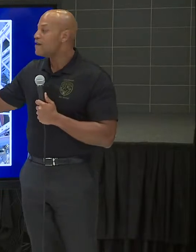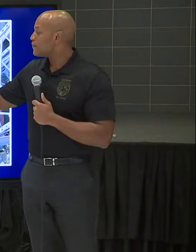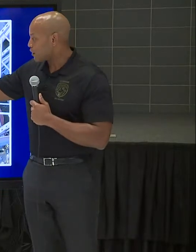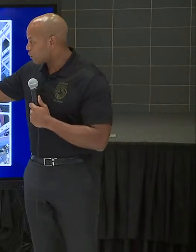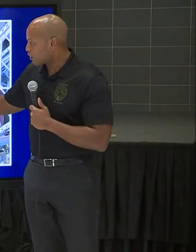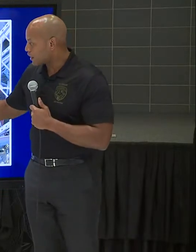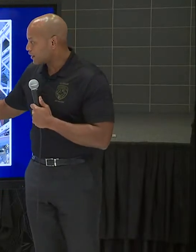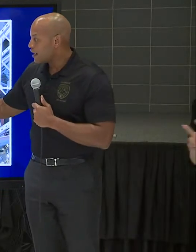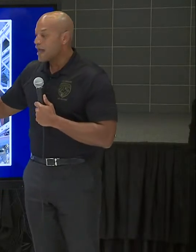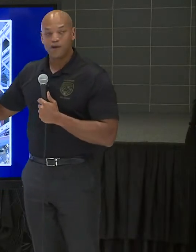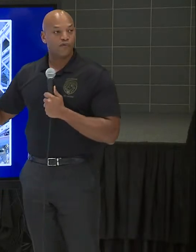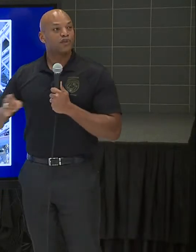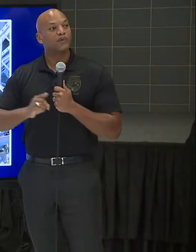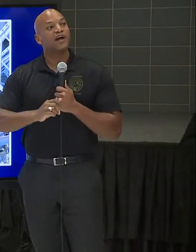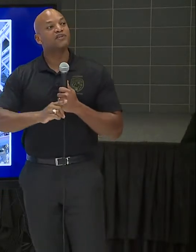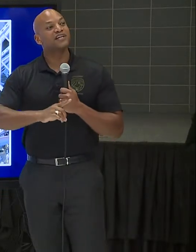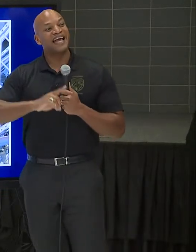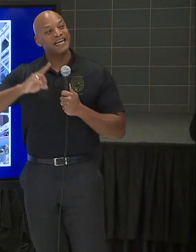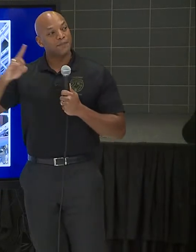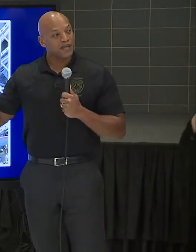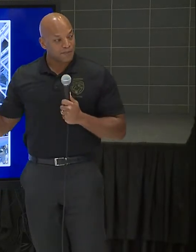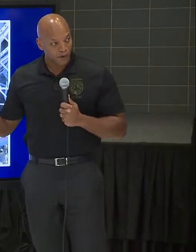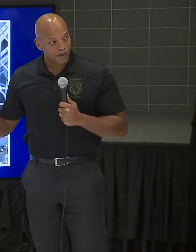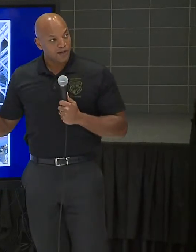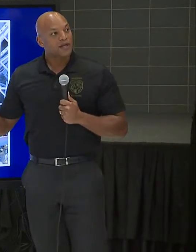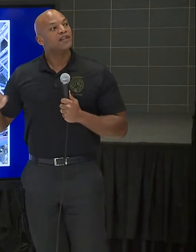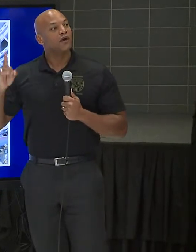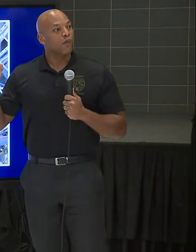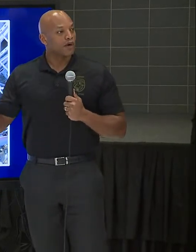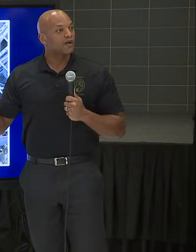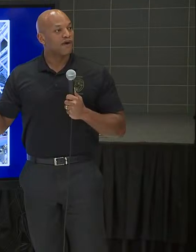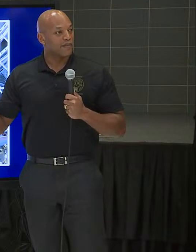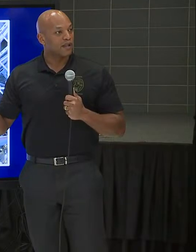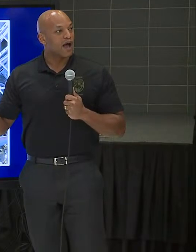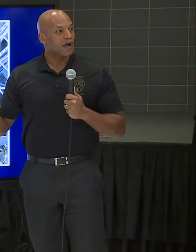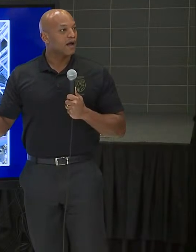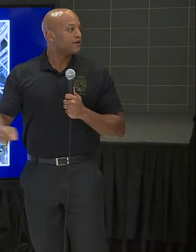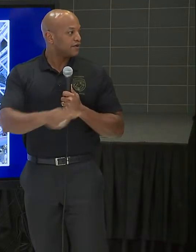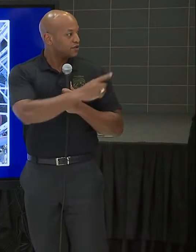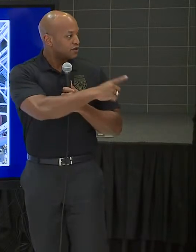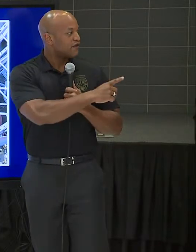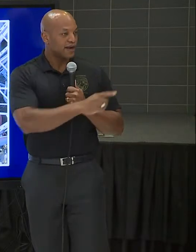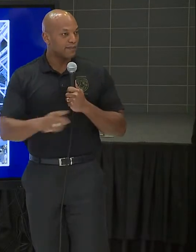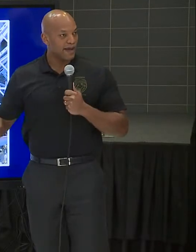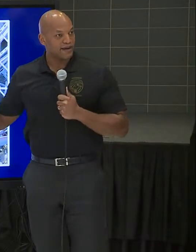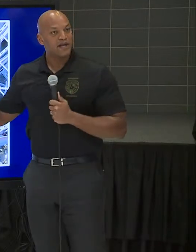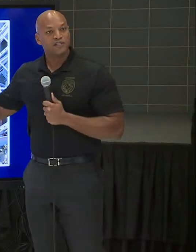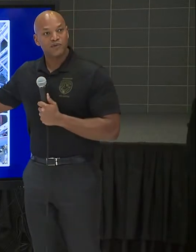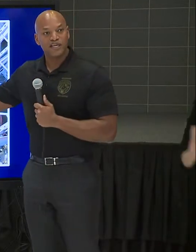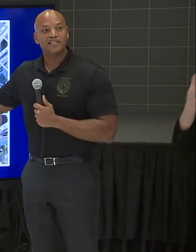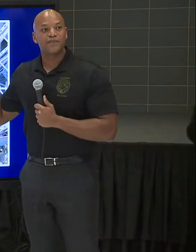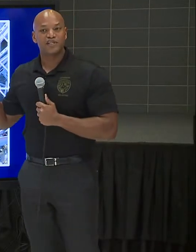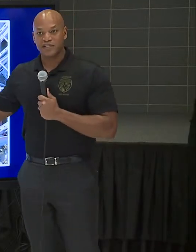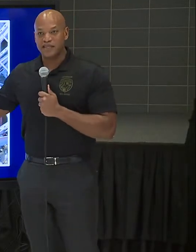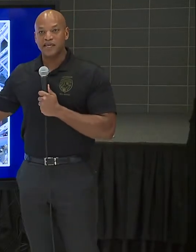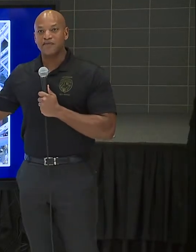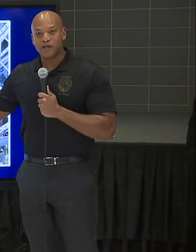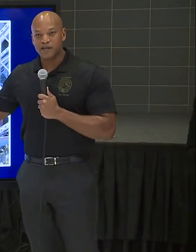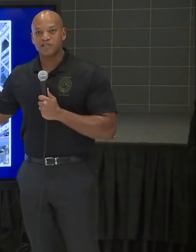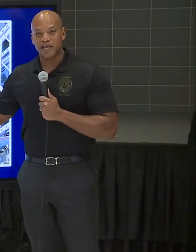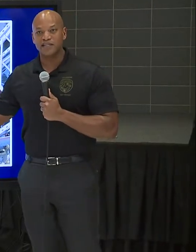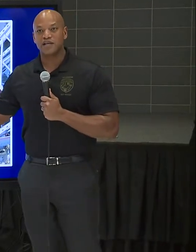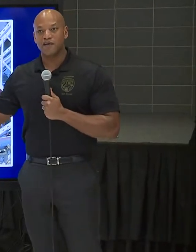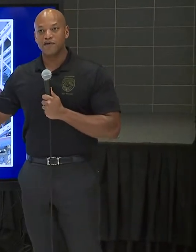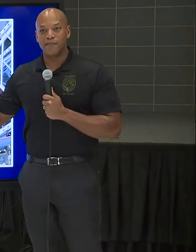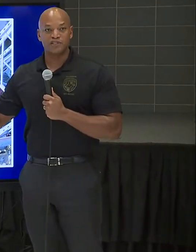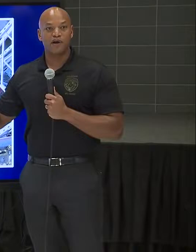cranes that are working, and over 380 people that are working around the clock under unified command. So these images, I think, give a